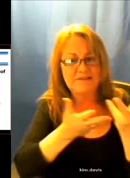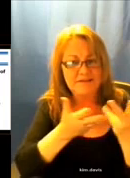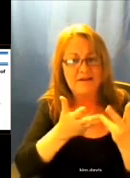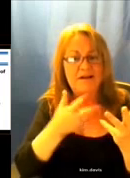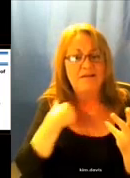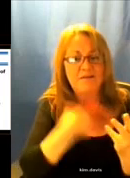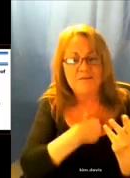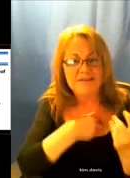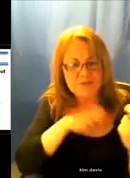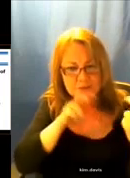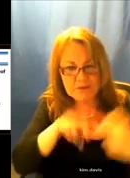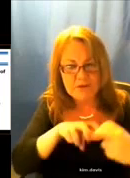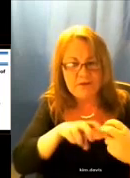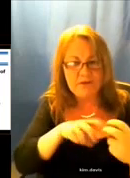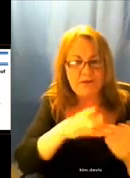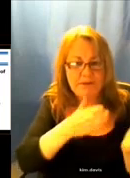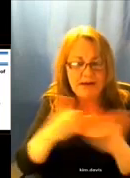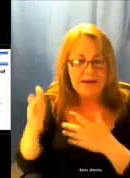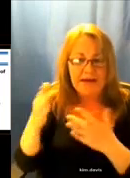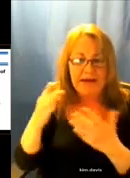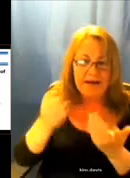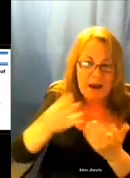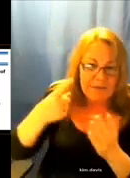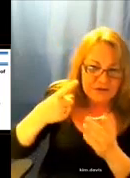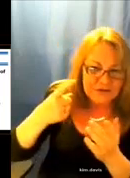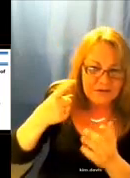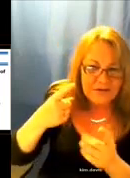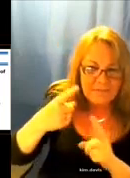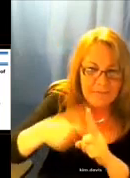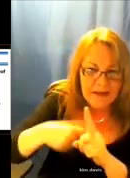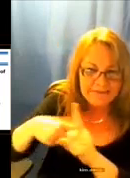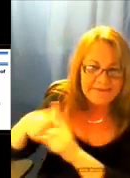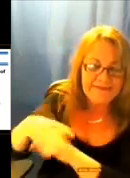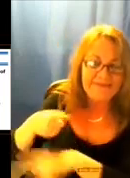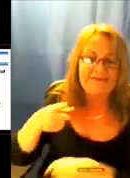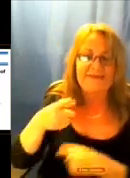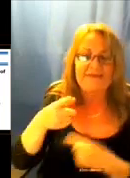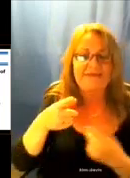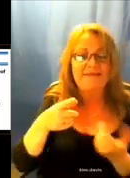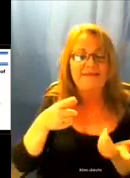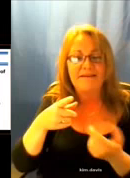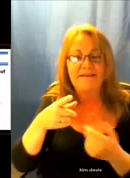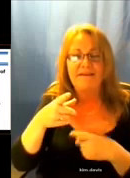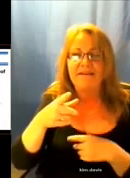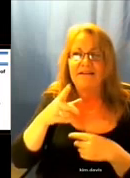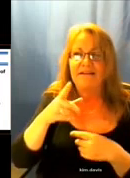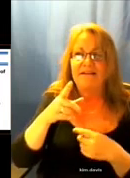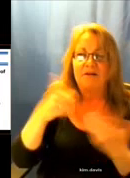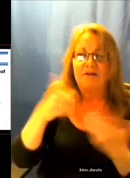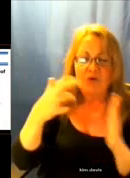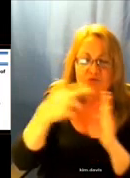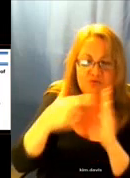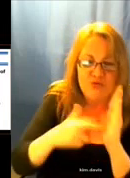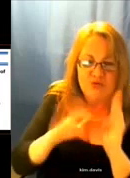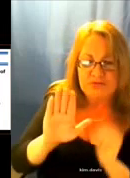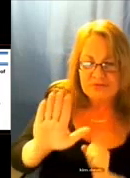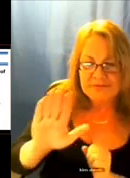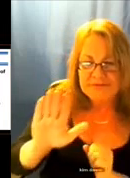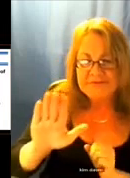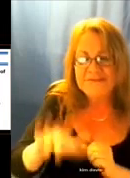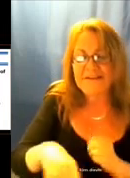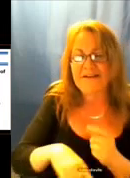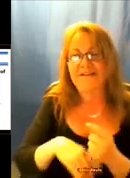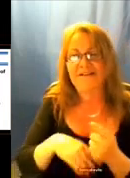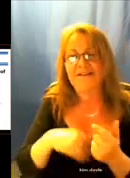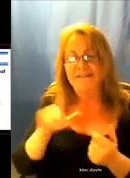provide effective communication between those individuals. So those, if you're having a monthly